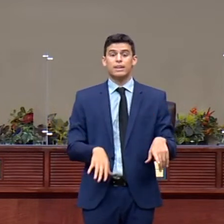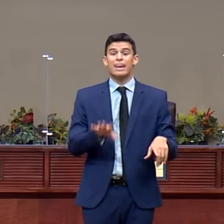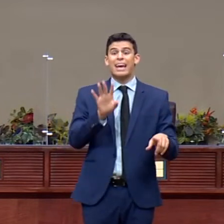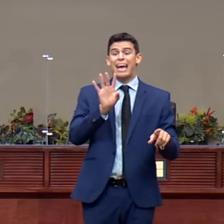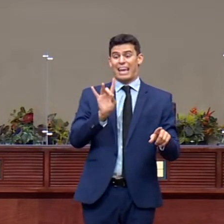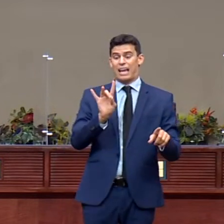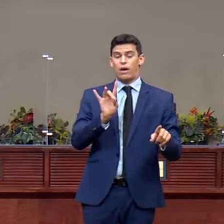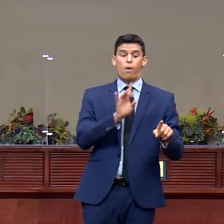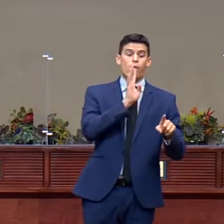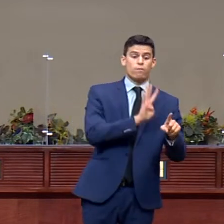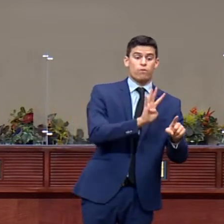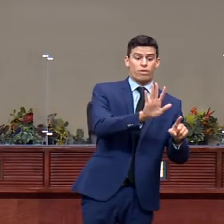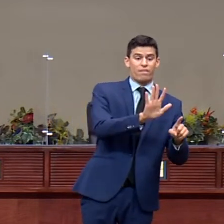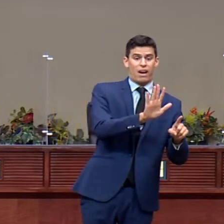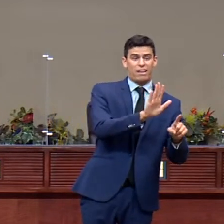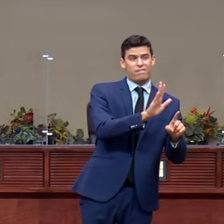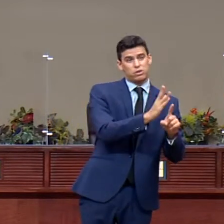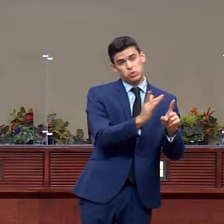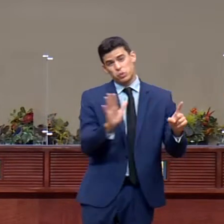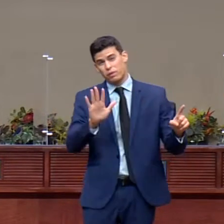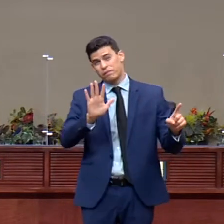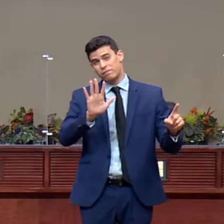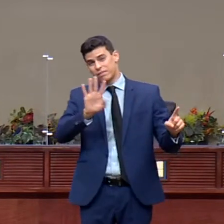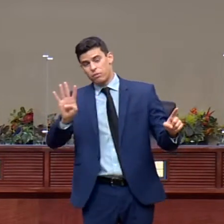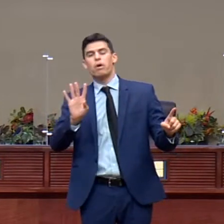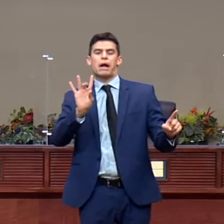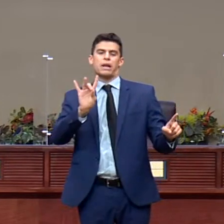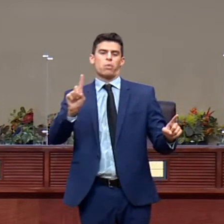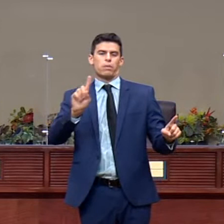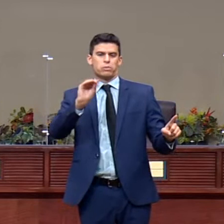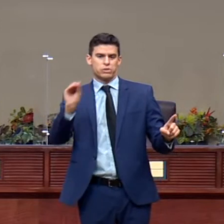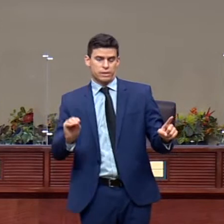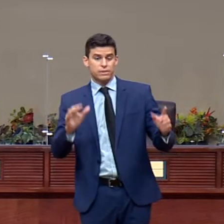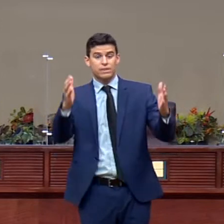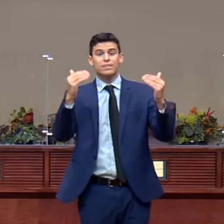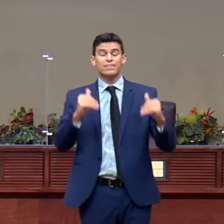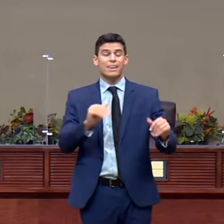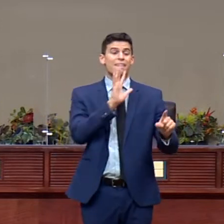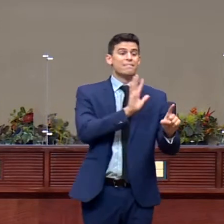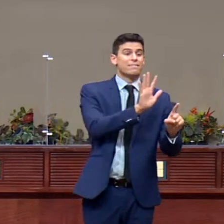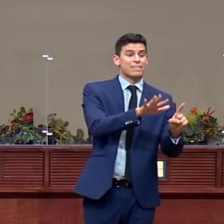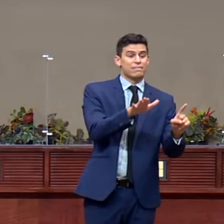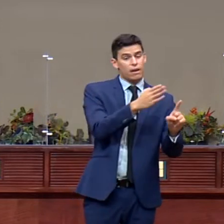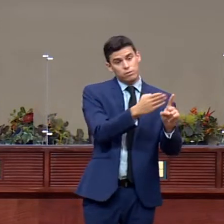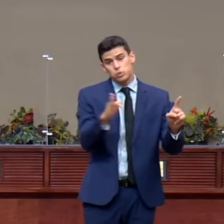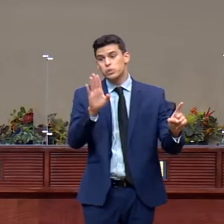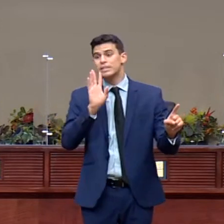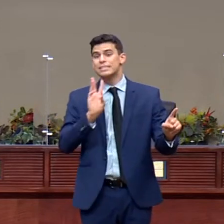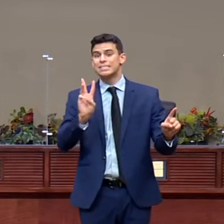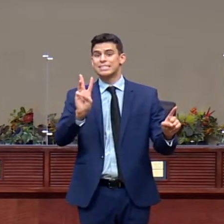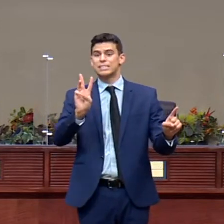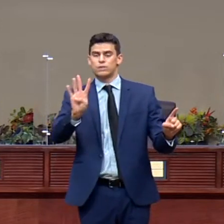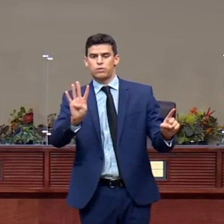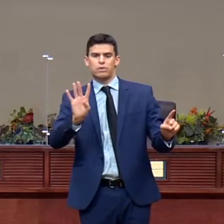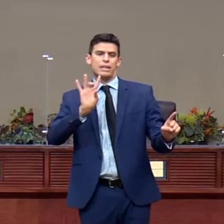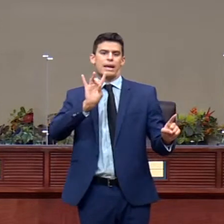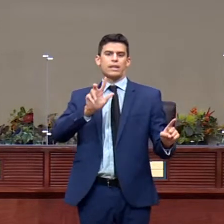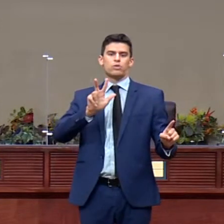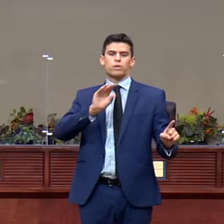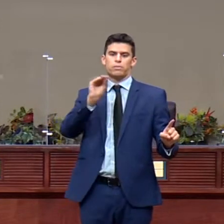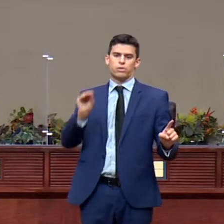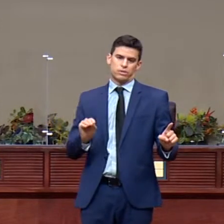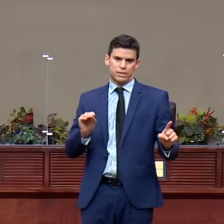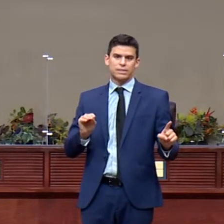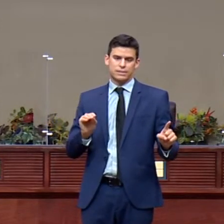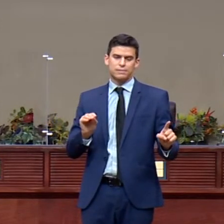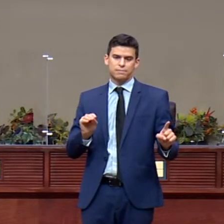81.4% for 45 to 54. 55 to 64 is at 83. And as I